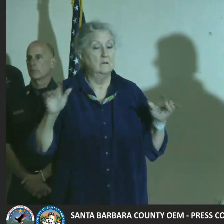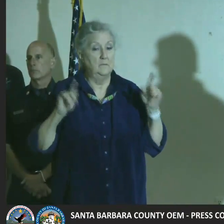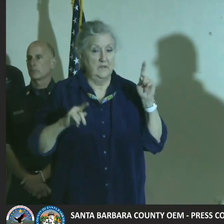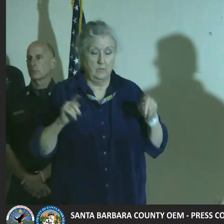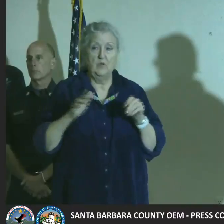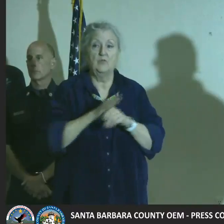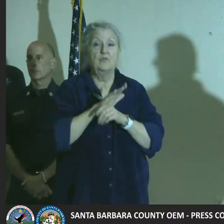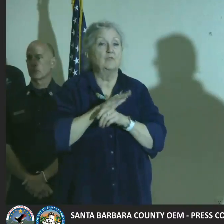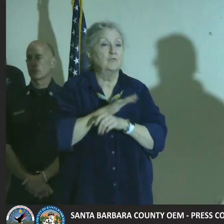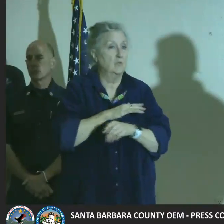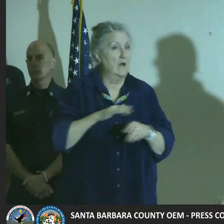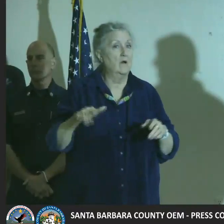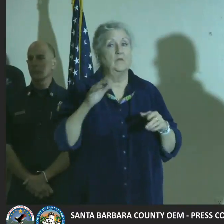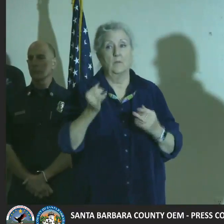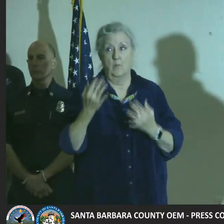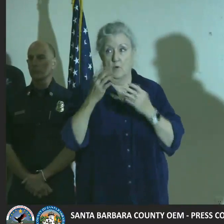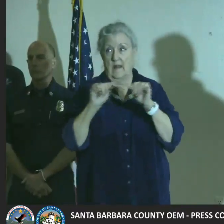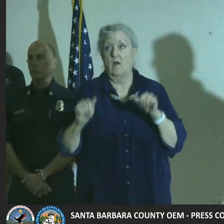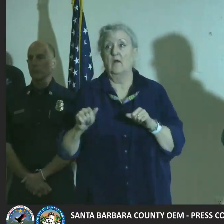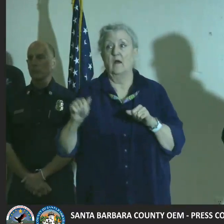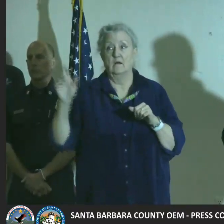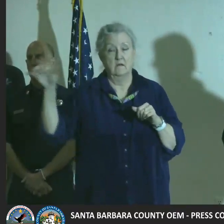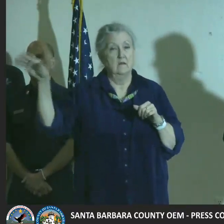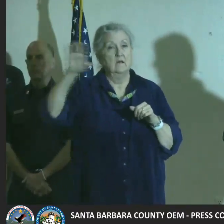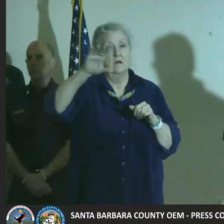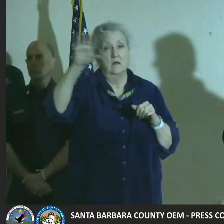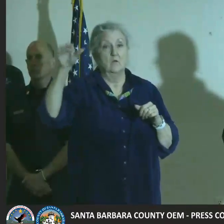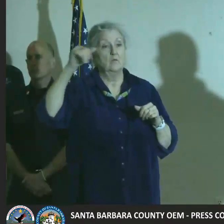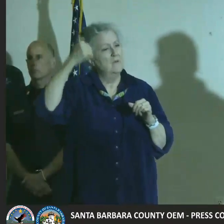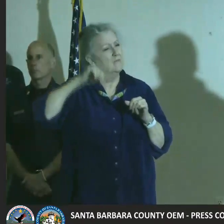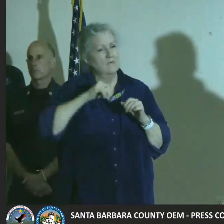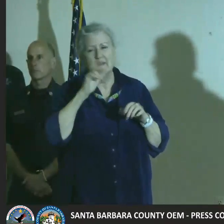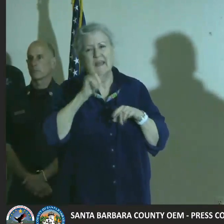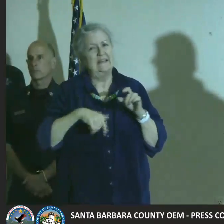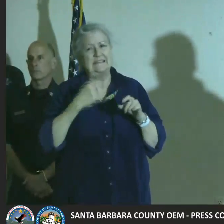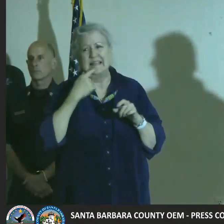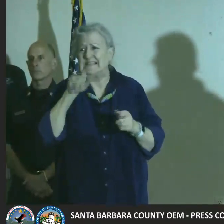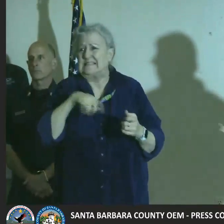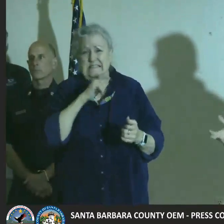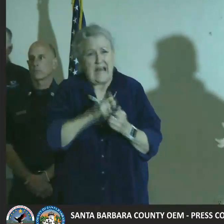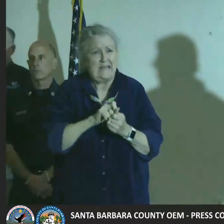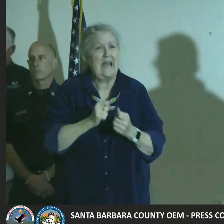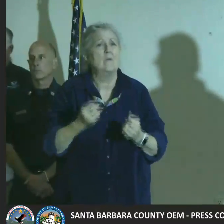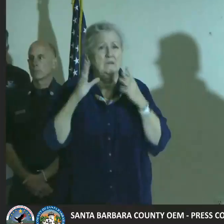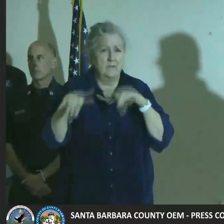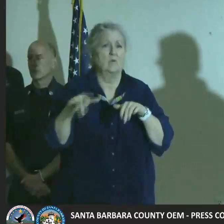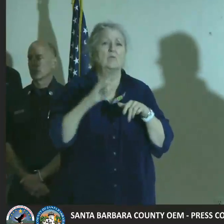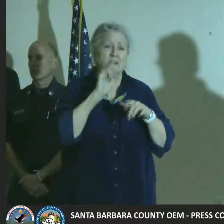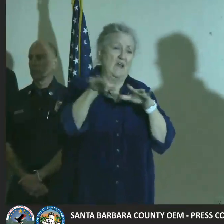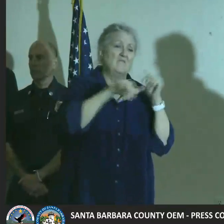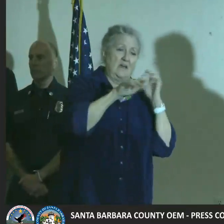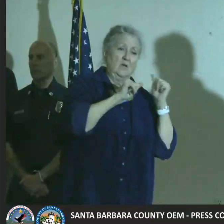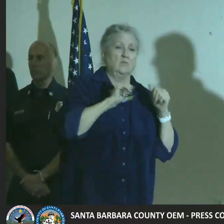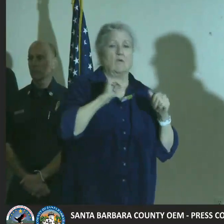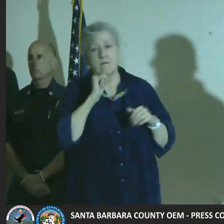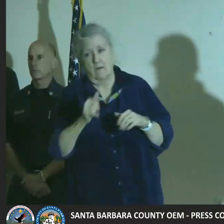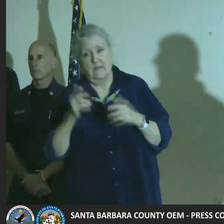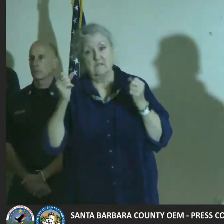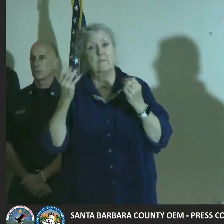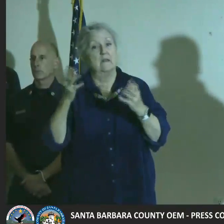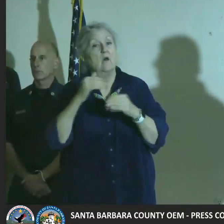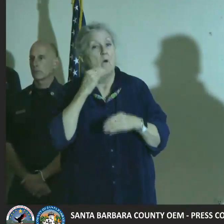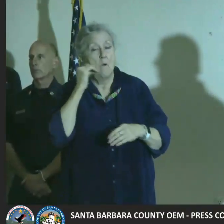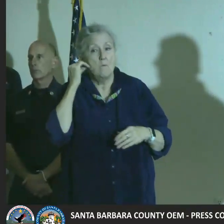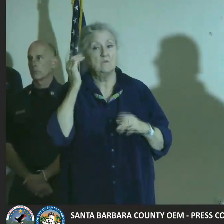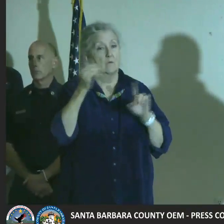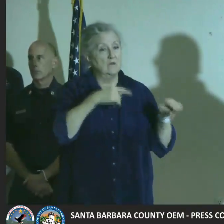people throughout that burn area, and remember that it's not, we can't say with exact certainty how many people evacuated or not, because many of the homes that